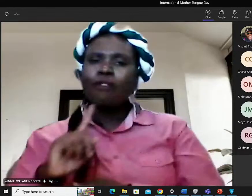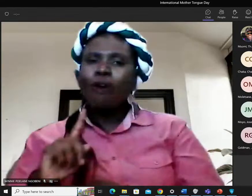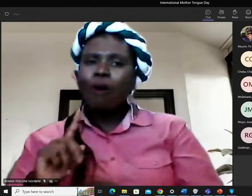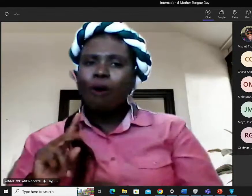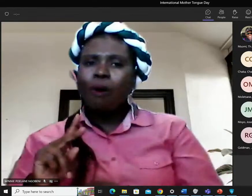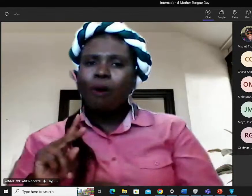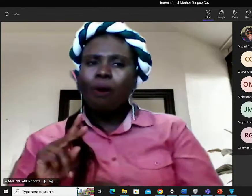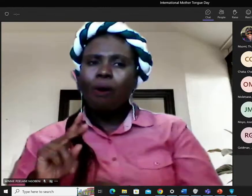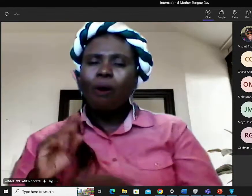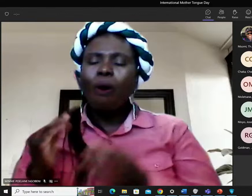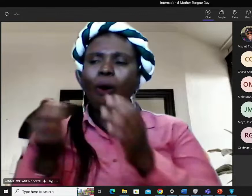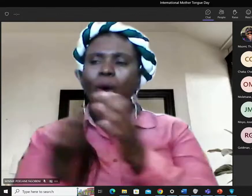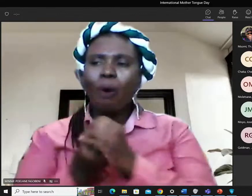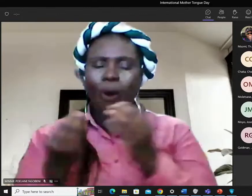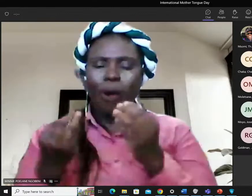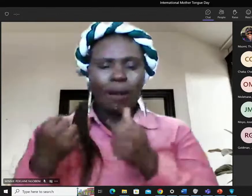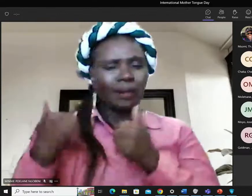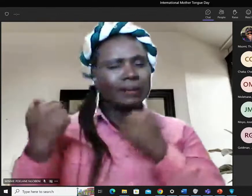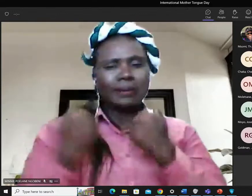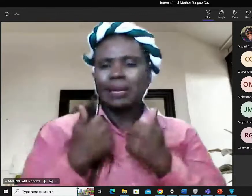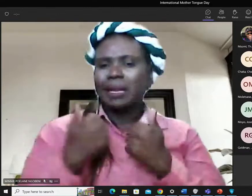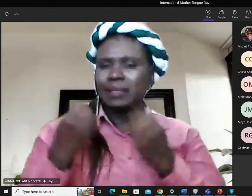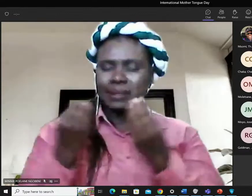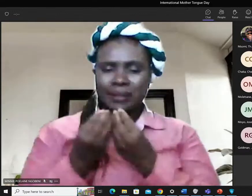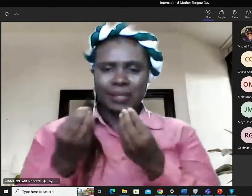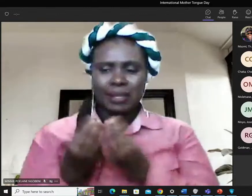those all the nice things. But let me just